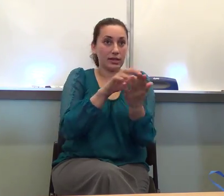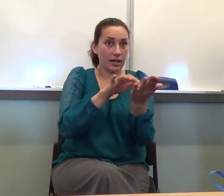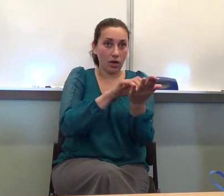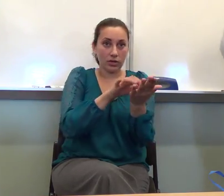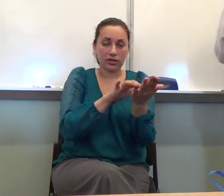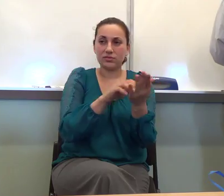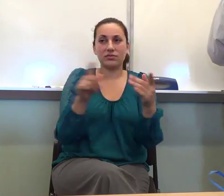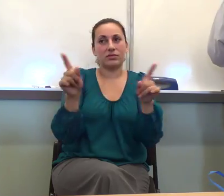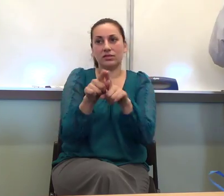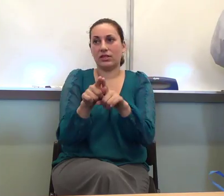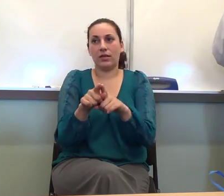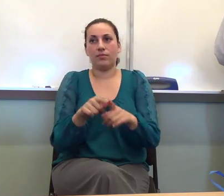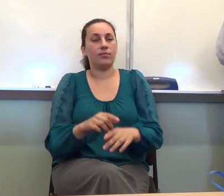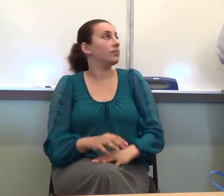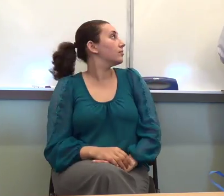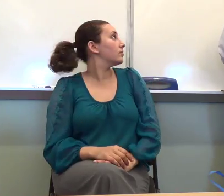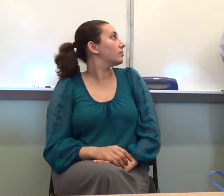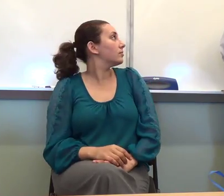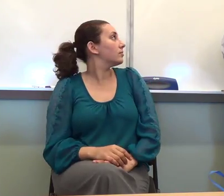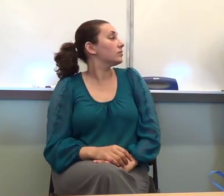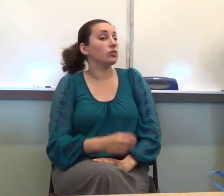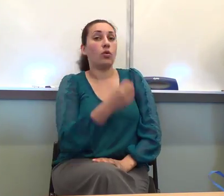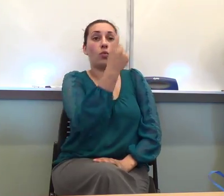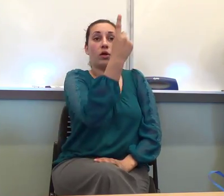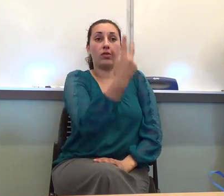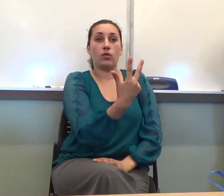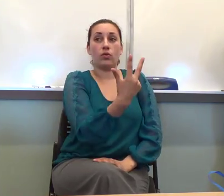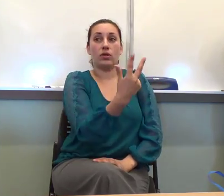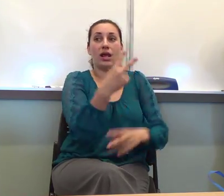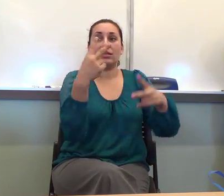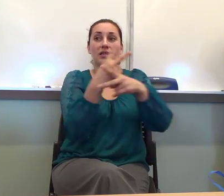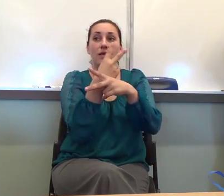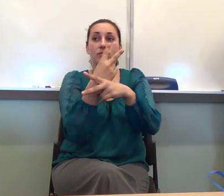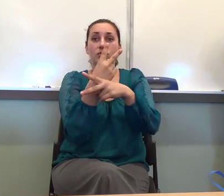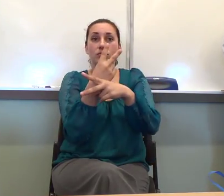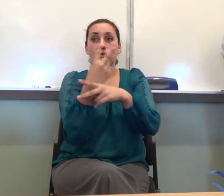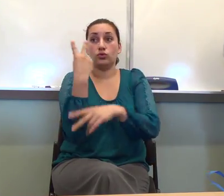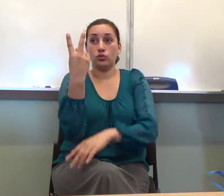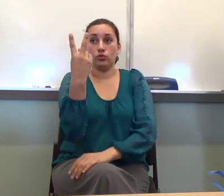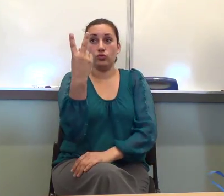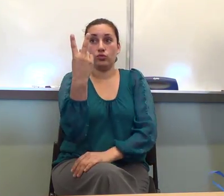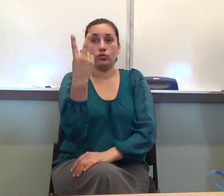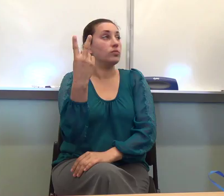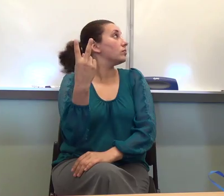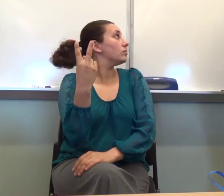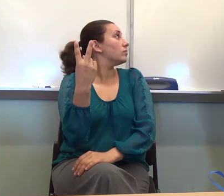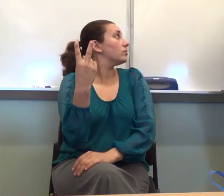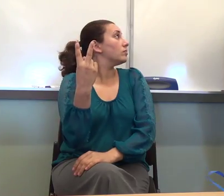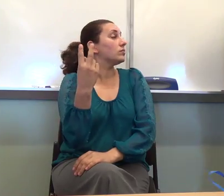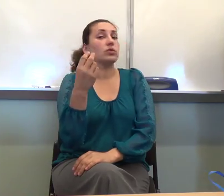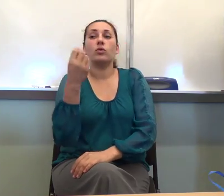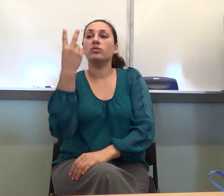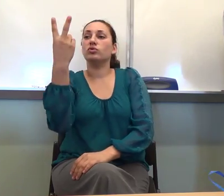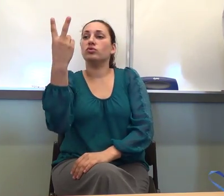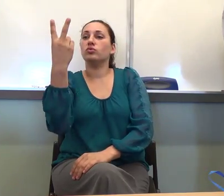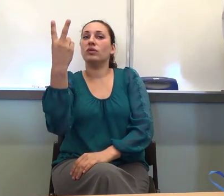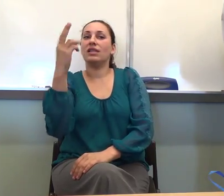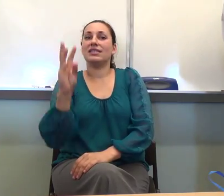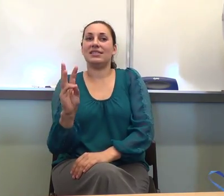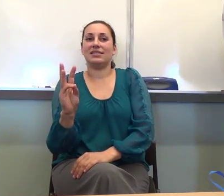1/3. I'm going to multiply top and bottom by 2 to get a 2 there and a 6 there. This is a statement that these two fractions are